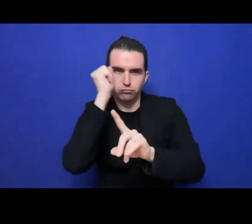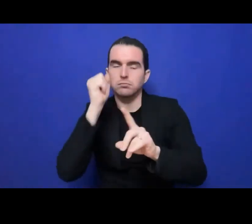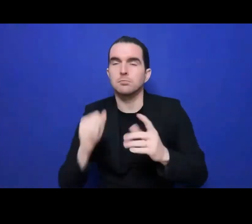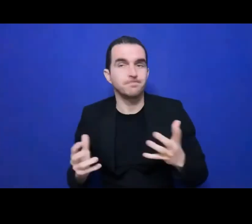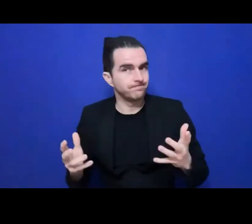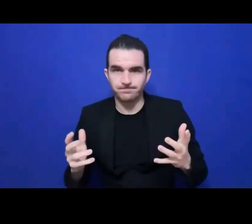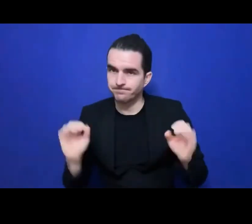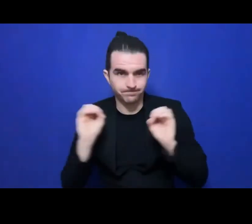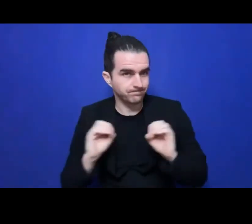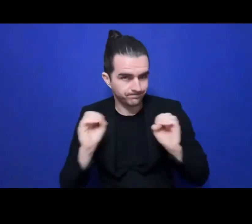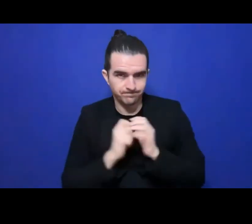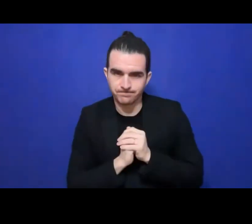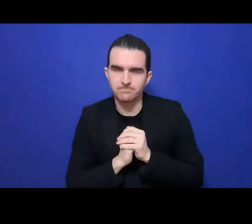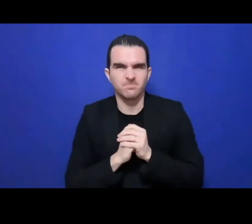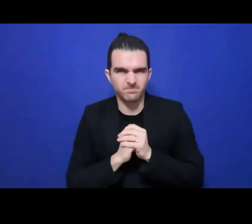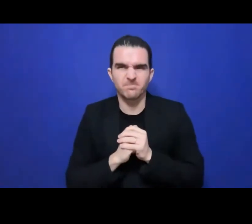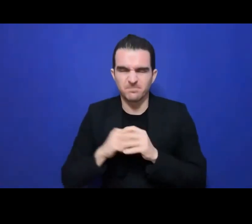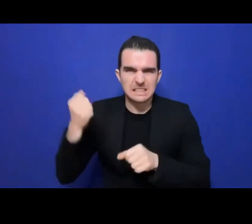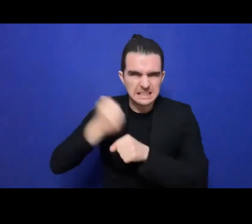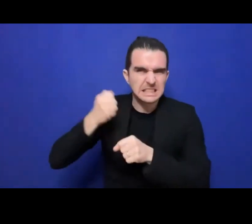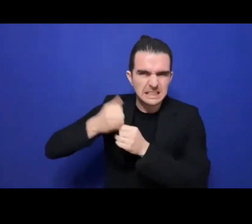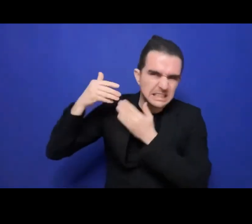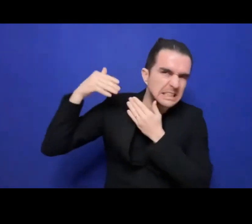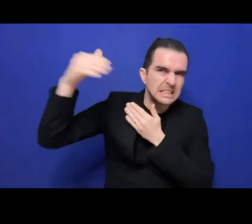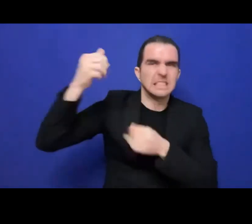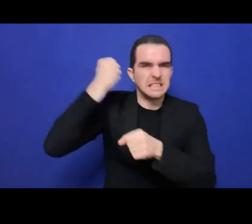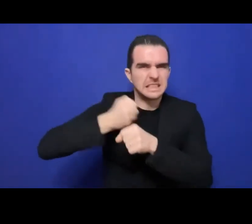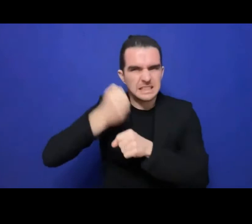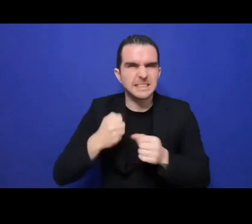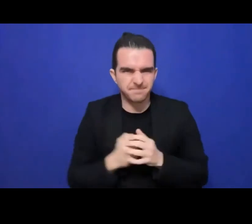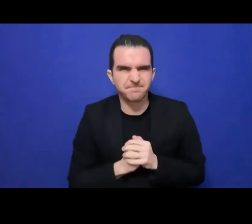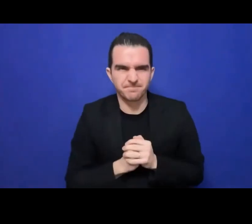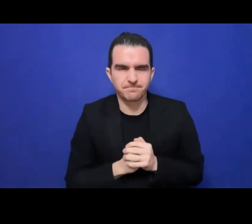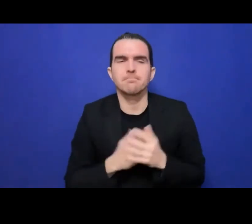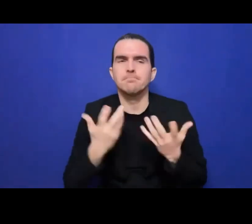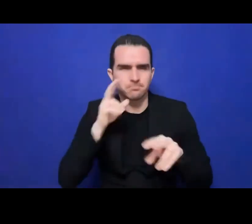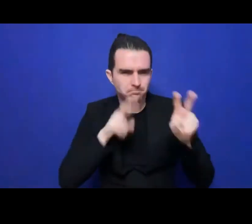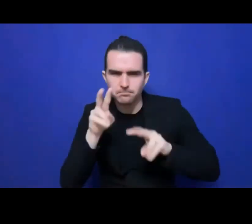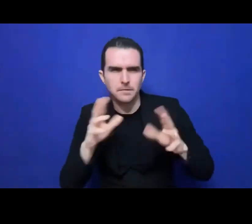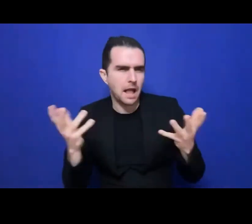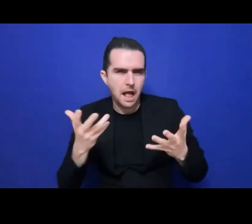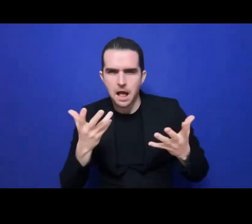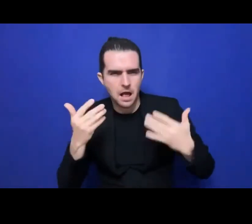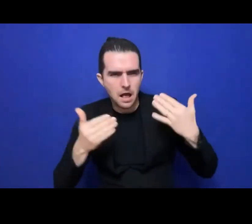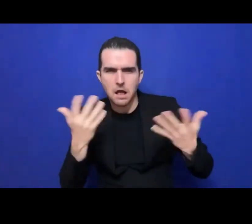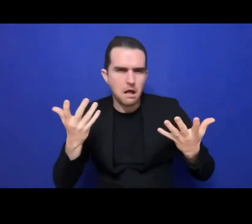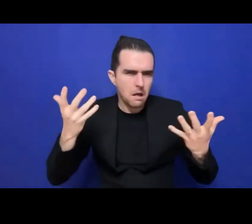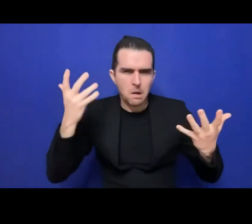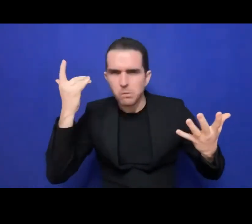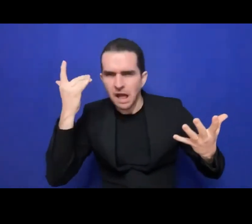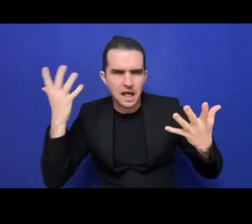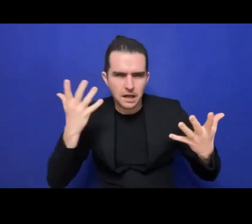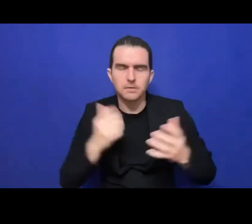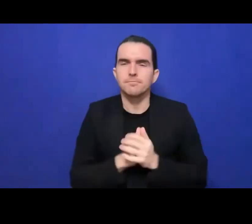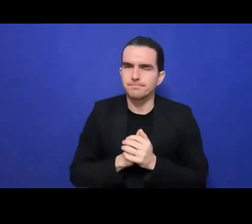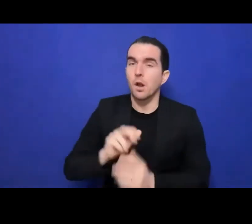2030 produces the State of UHC Commitment Report, which looks more qualitatively at why progress